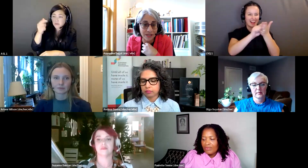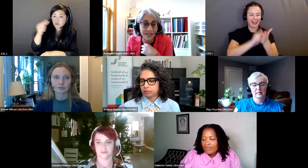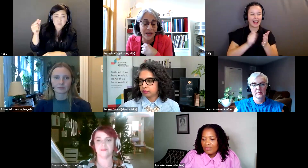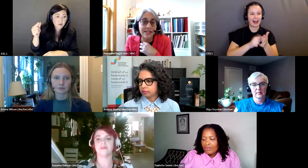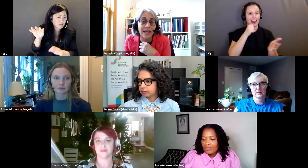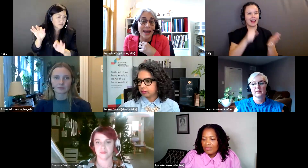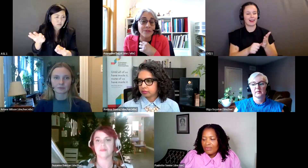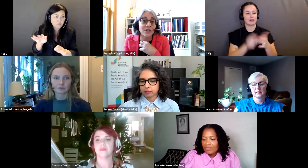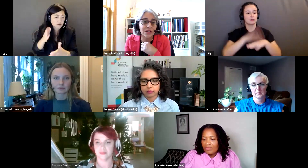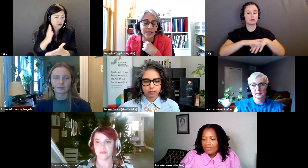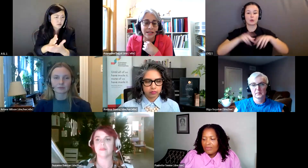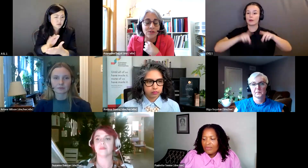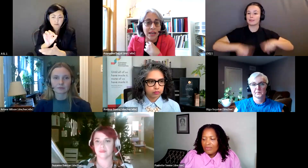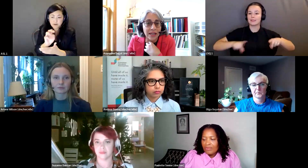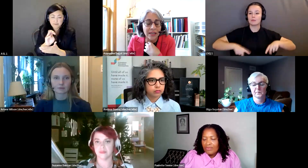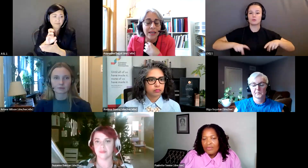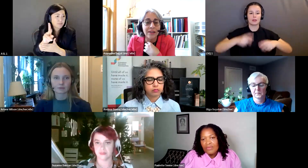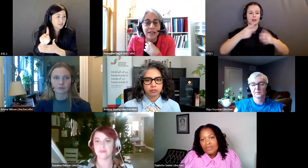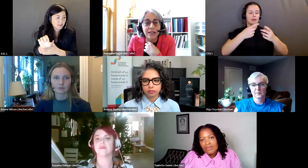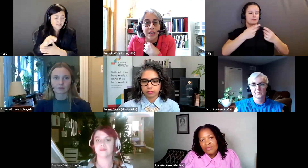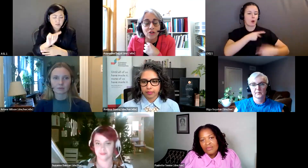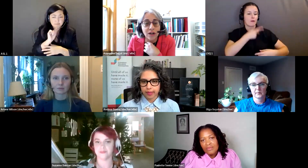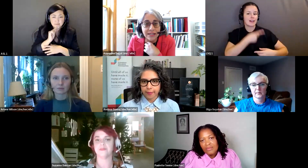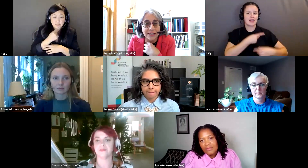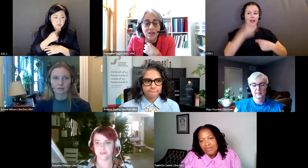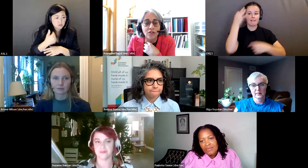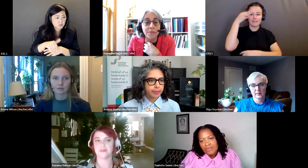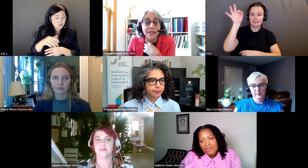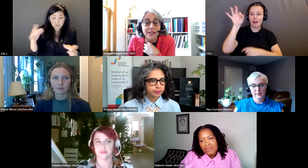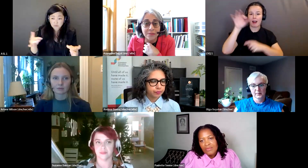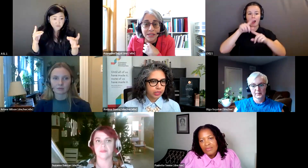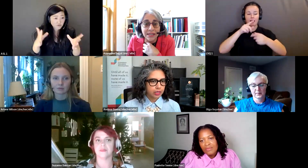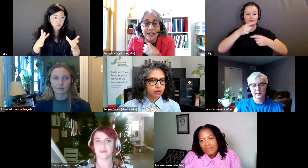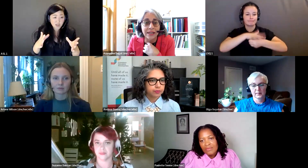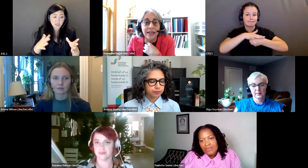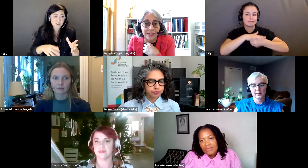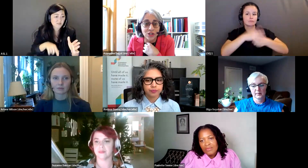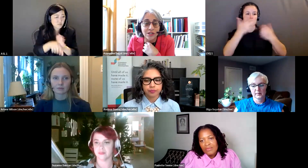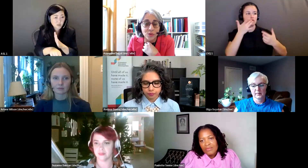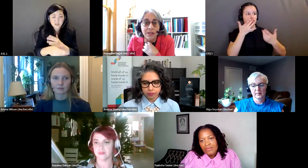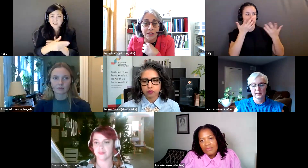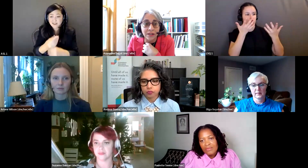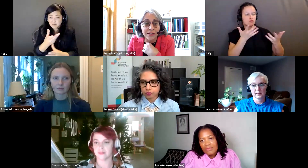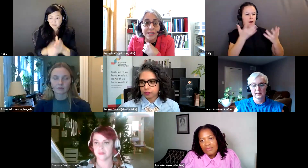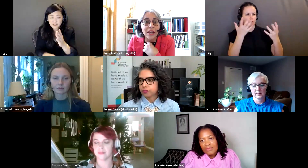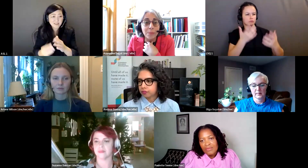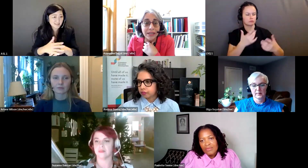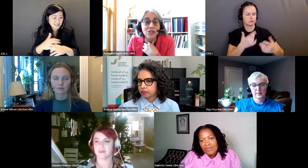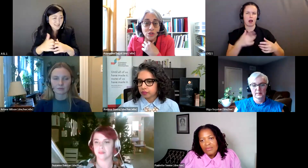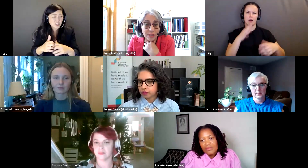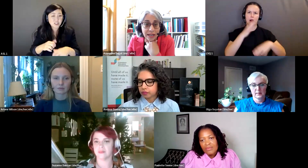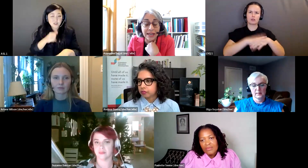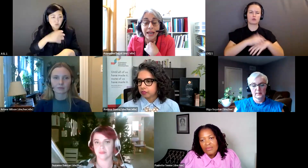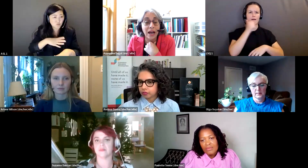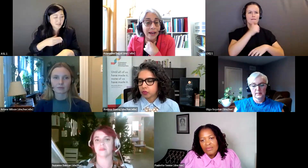about femicide and how seriously you take the crisis of murdered and missing Indigenous women and girls,